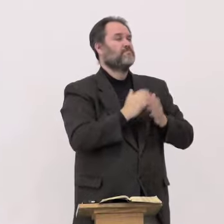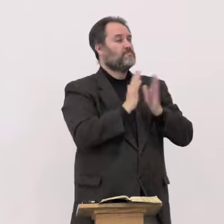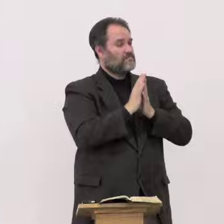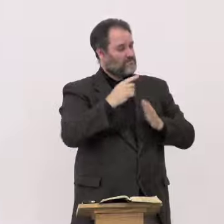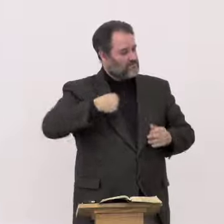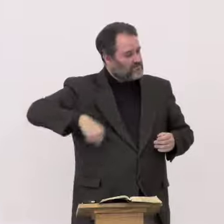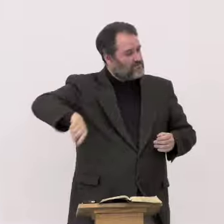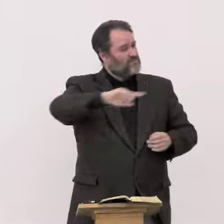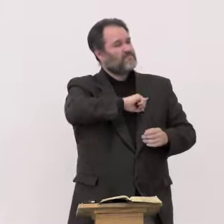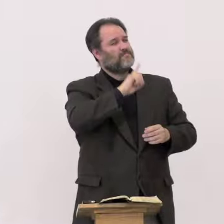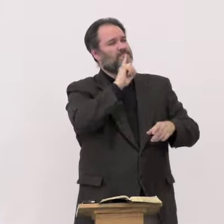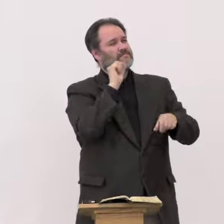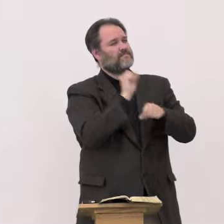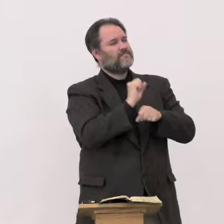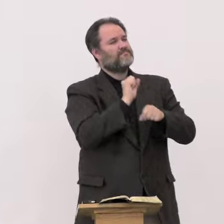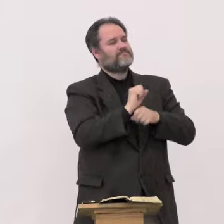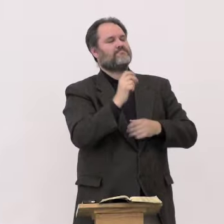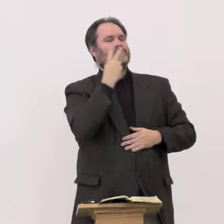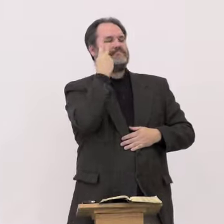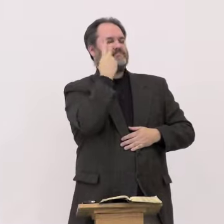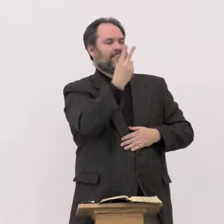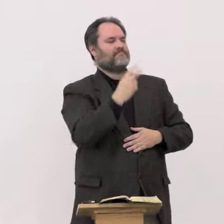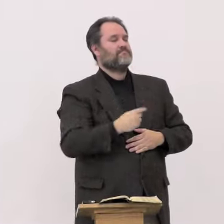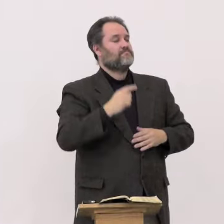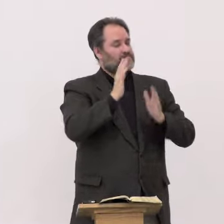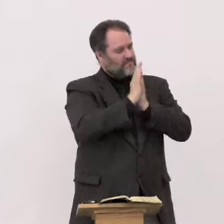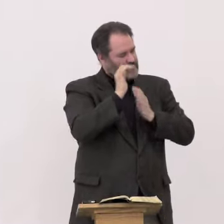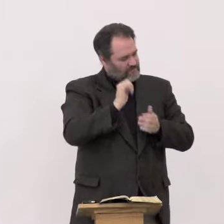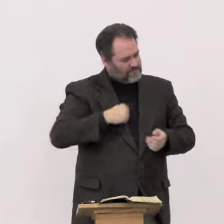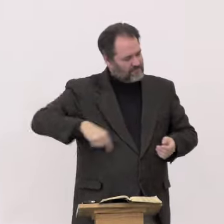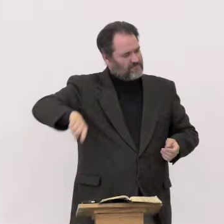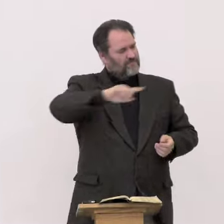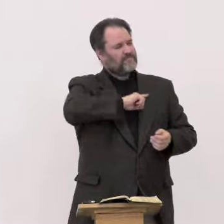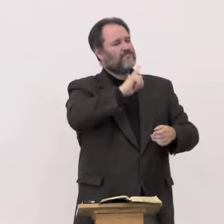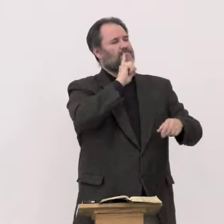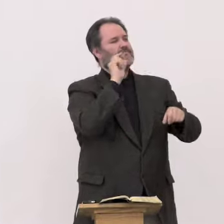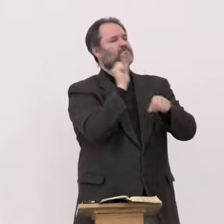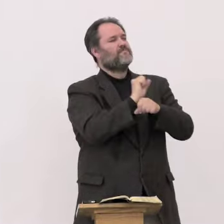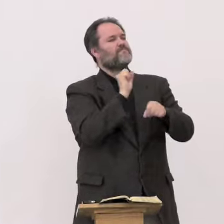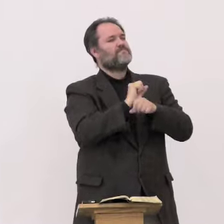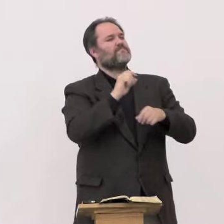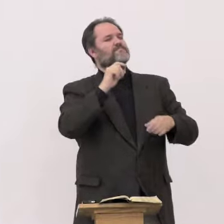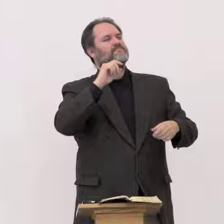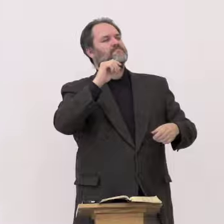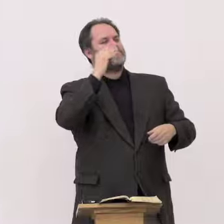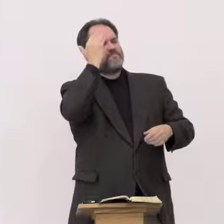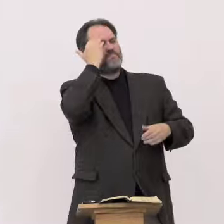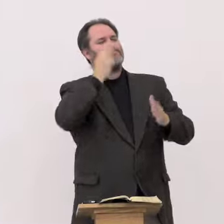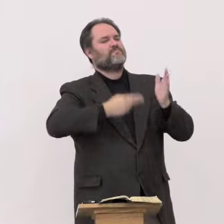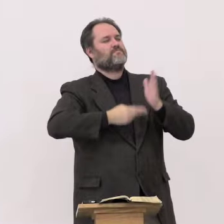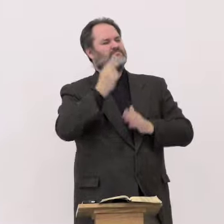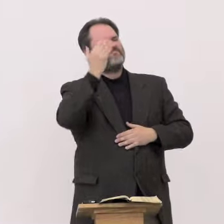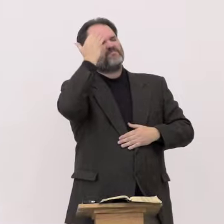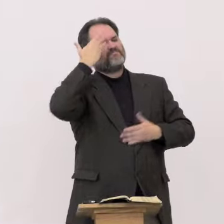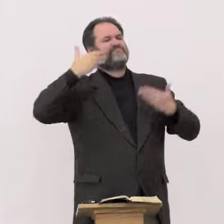fooled. I pray that everyone in this church will be able to sin, and that they will know the